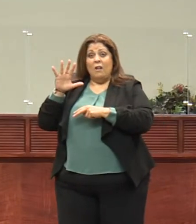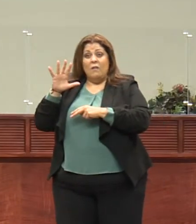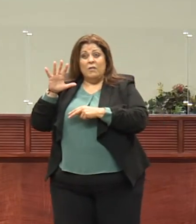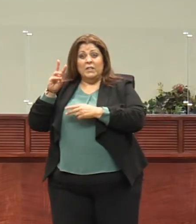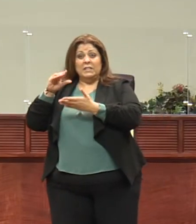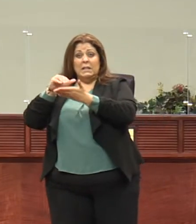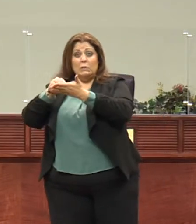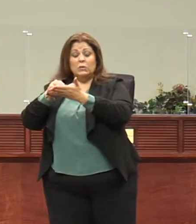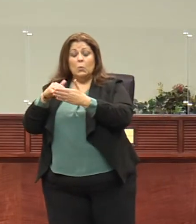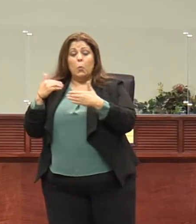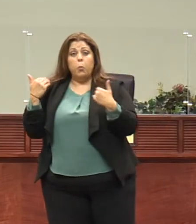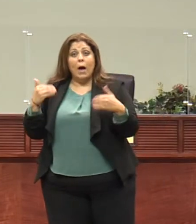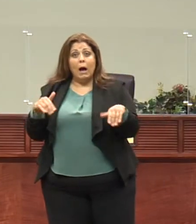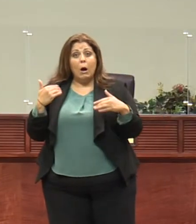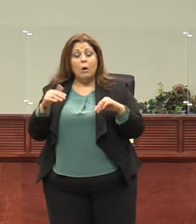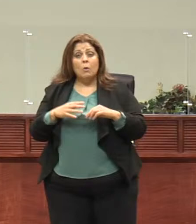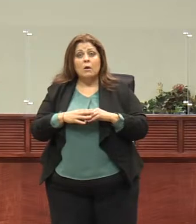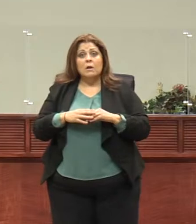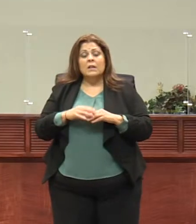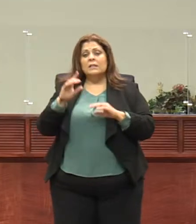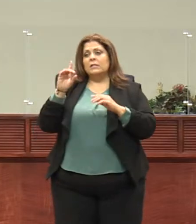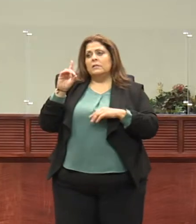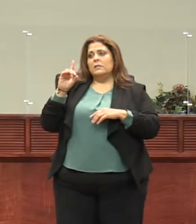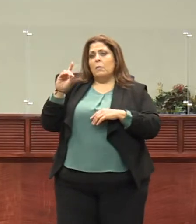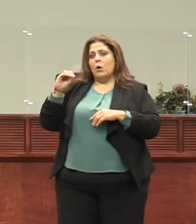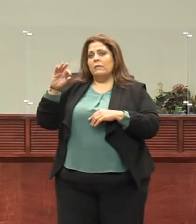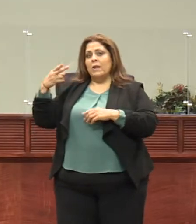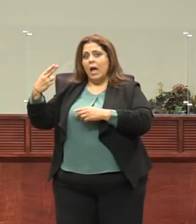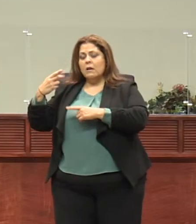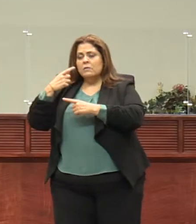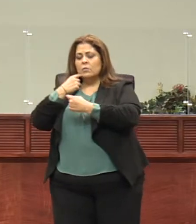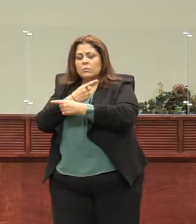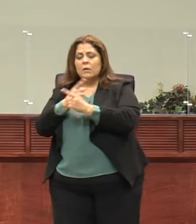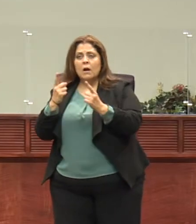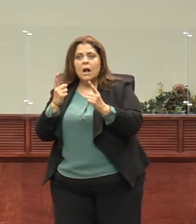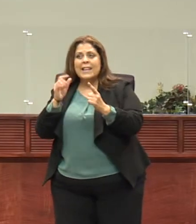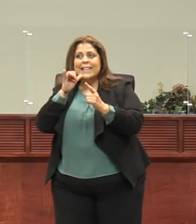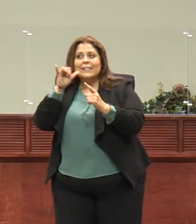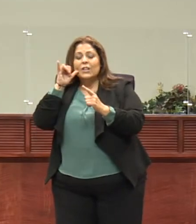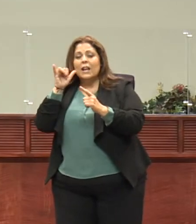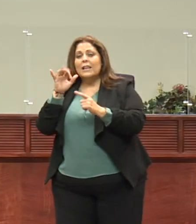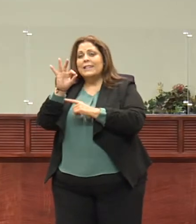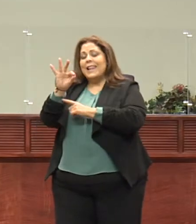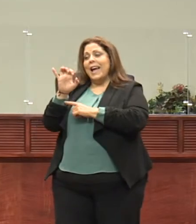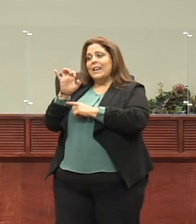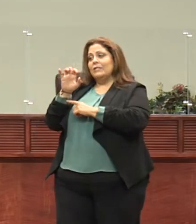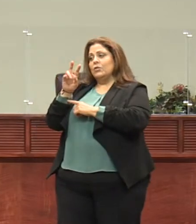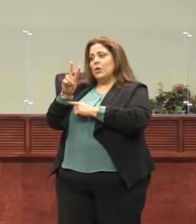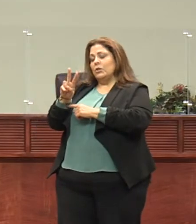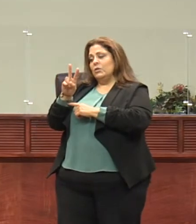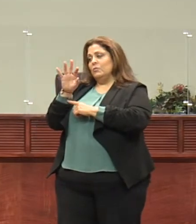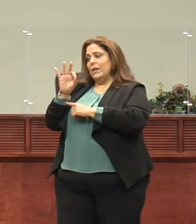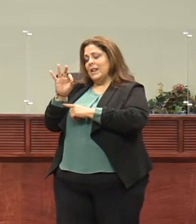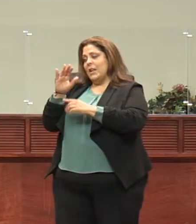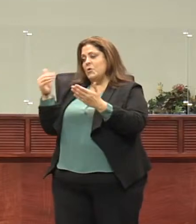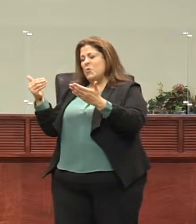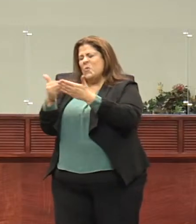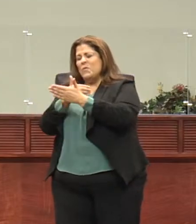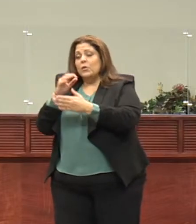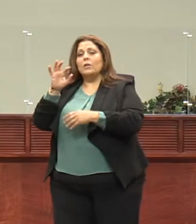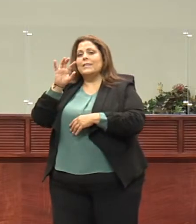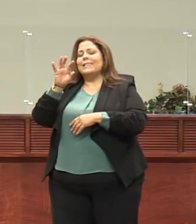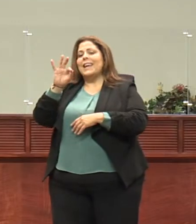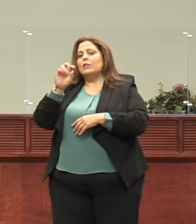of Health reports that yesterday there was 924 new coronavirus cases in our county. On